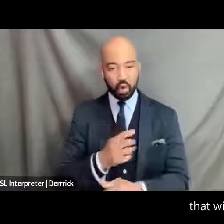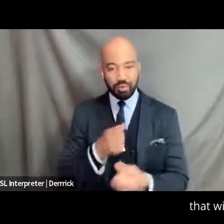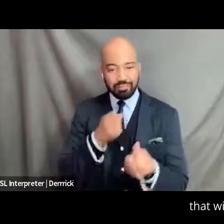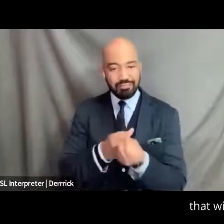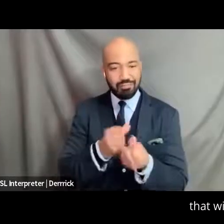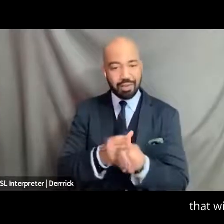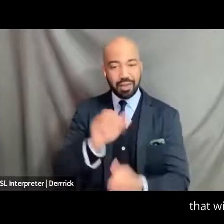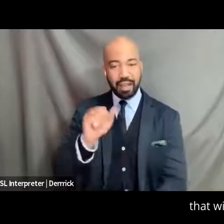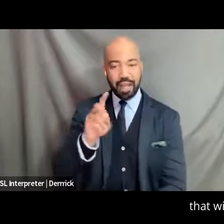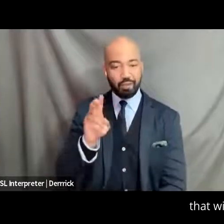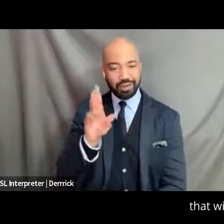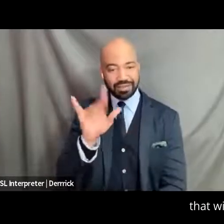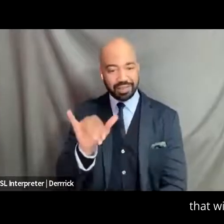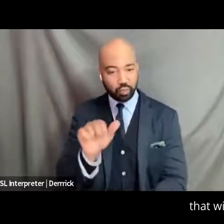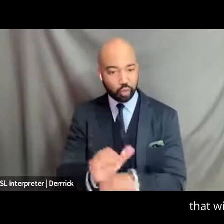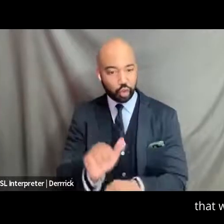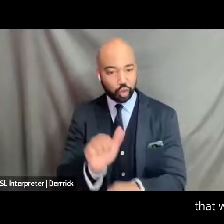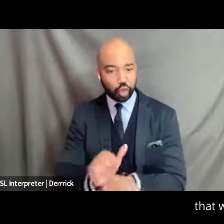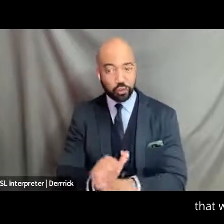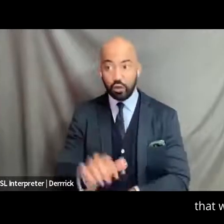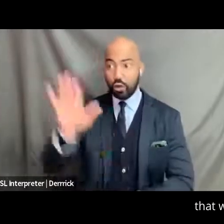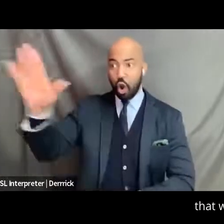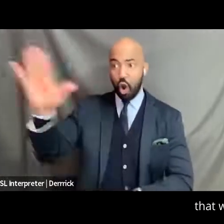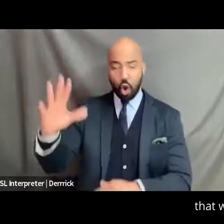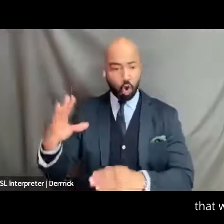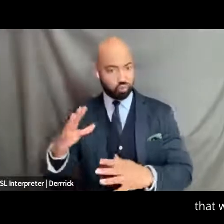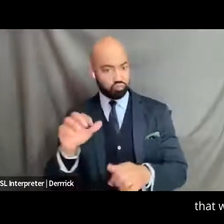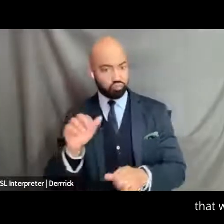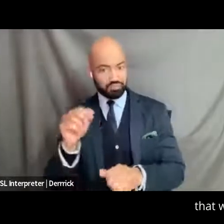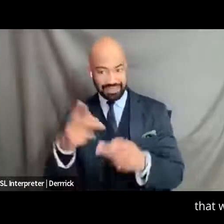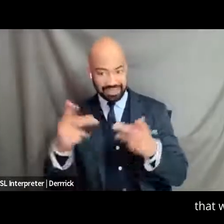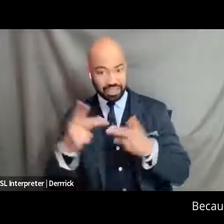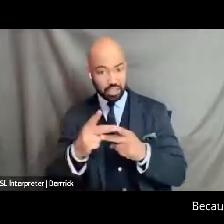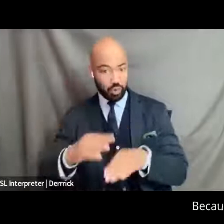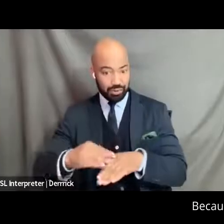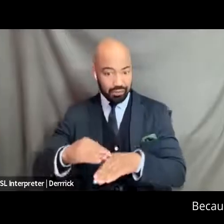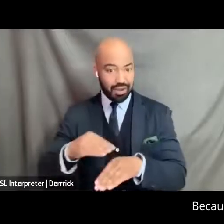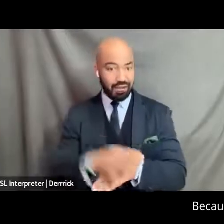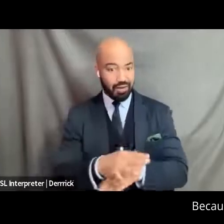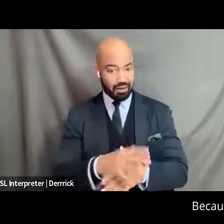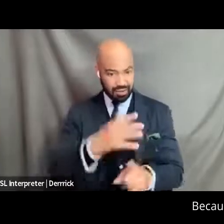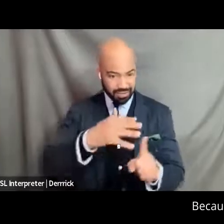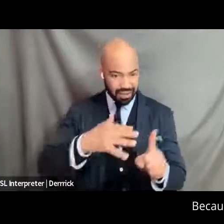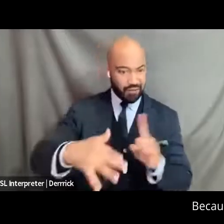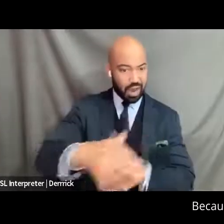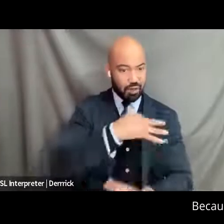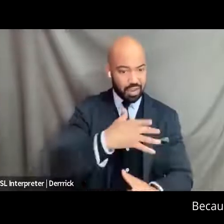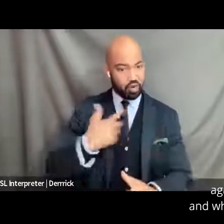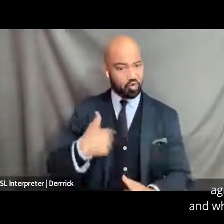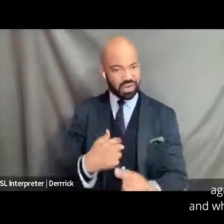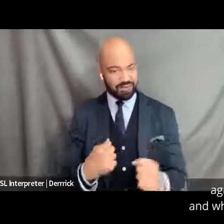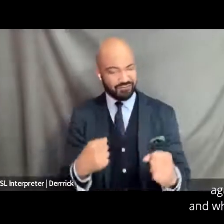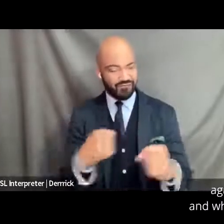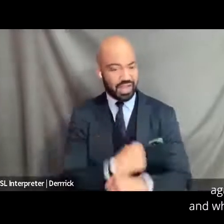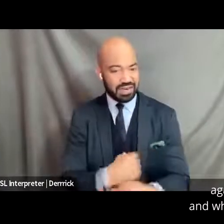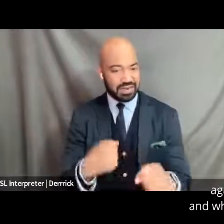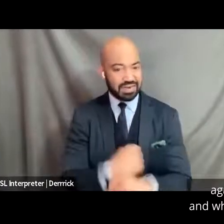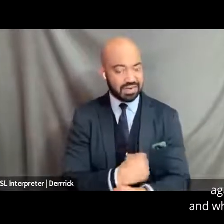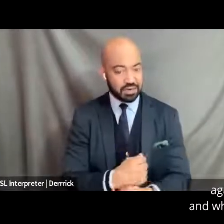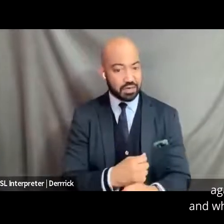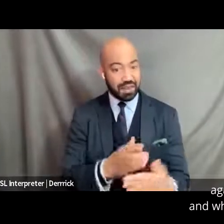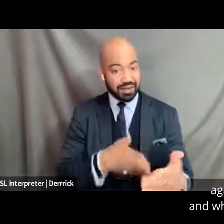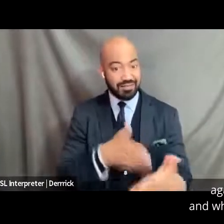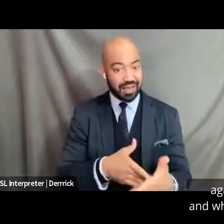that will impact the conditions that we are fighting against because we will keep fighting against racial